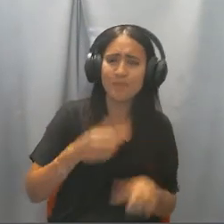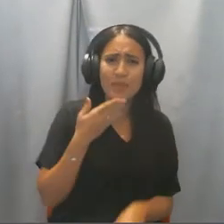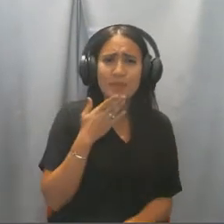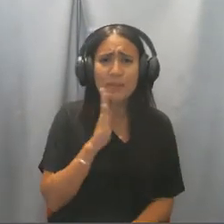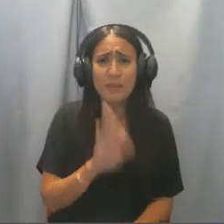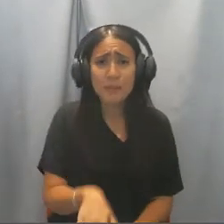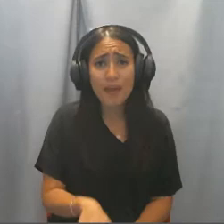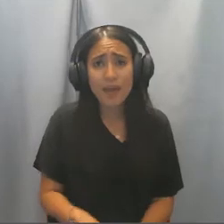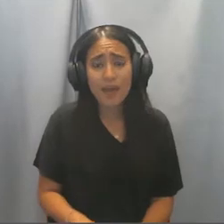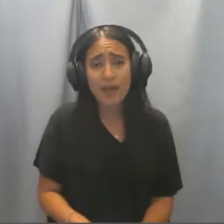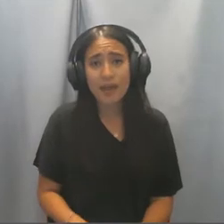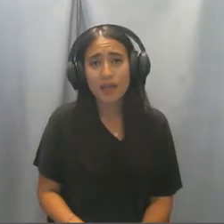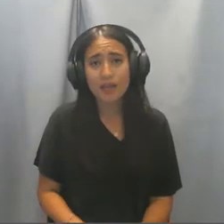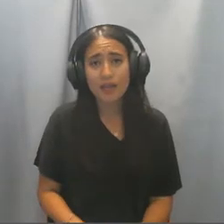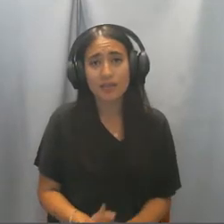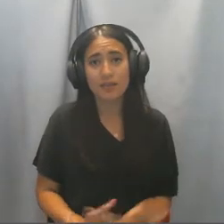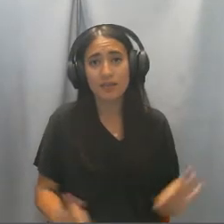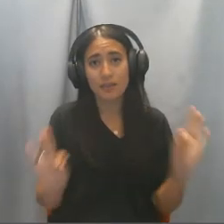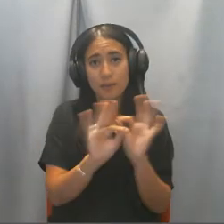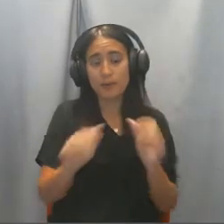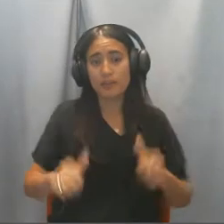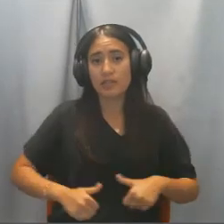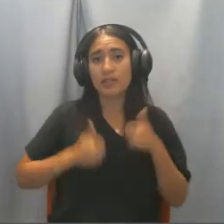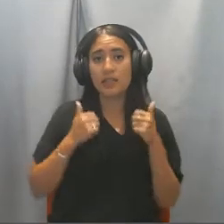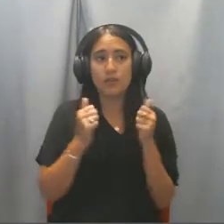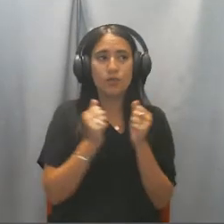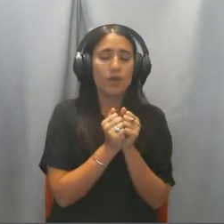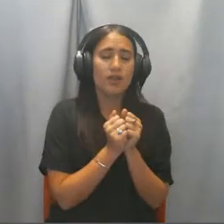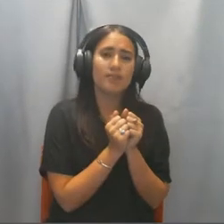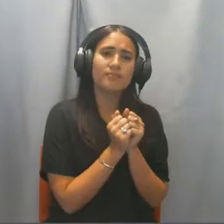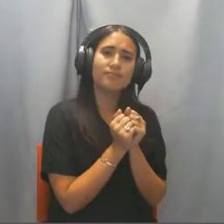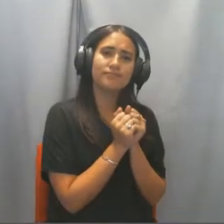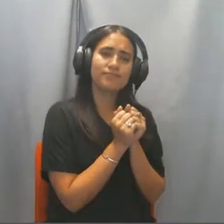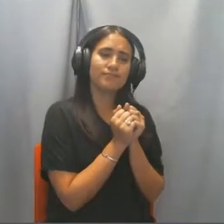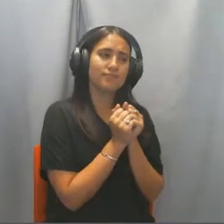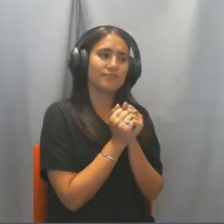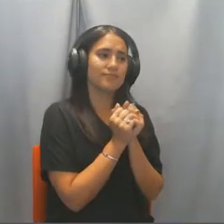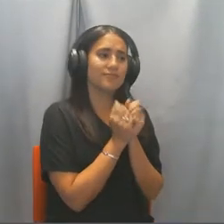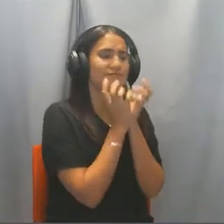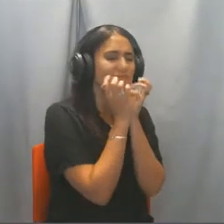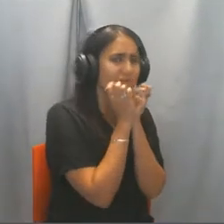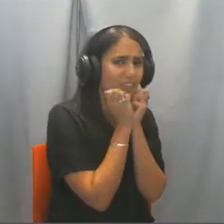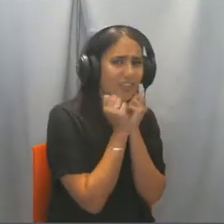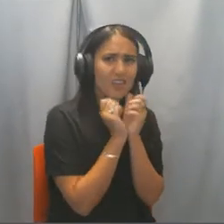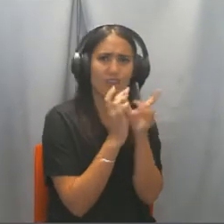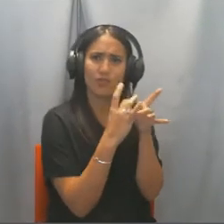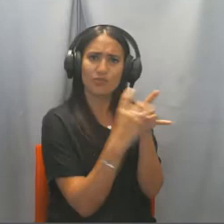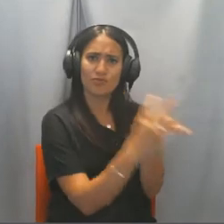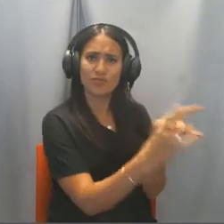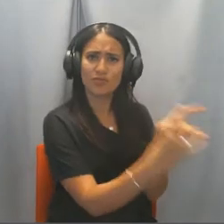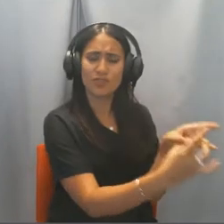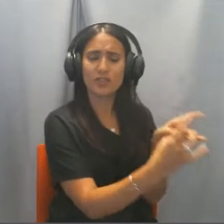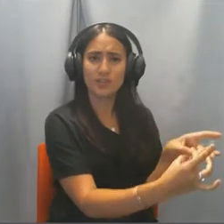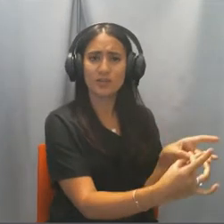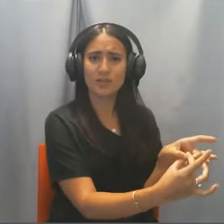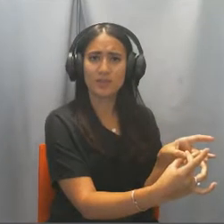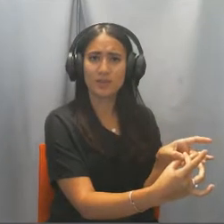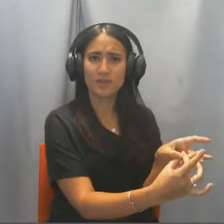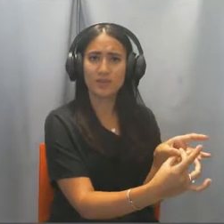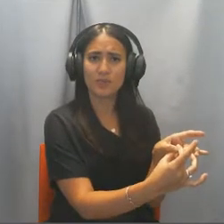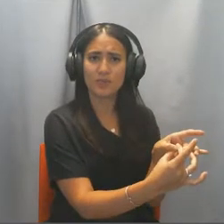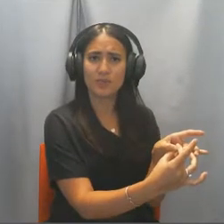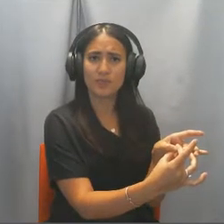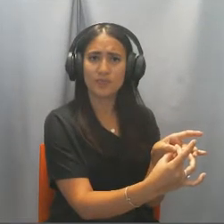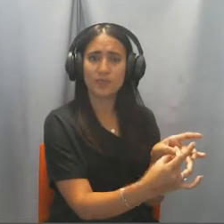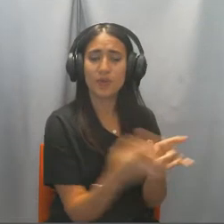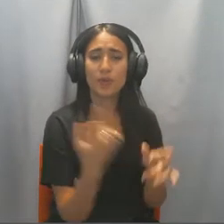warm relationships is protective. Once we had followed our men all the way into their 80s, we wanted to look back at them